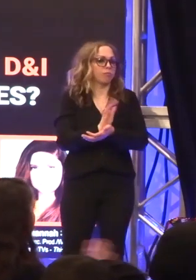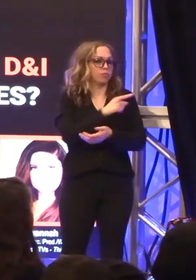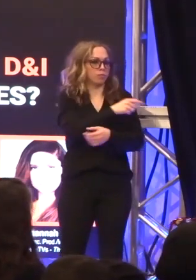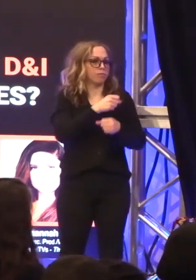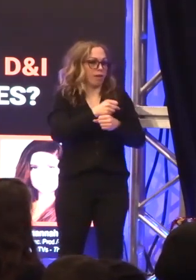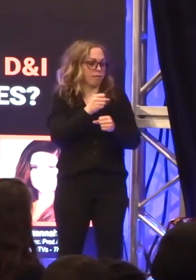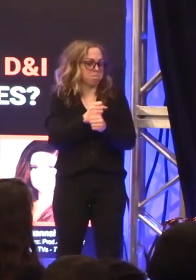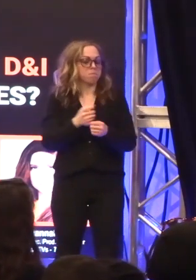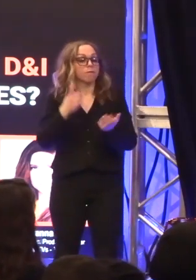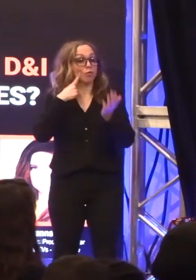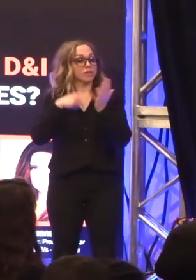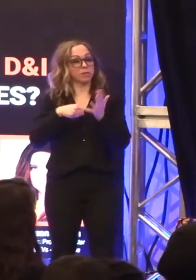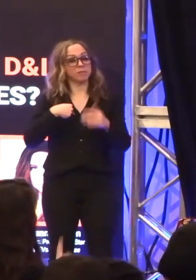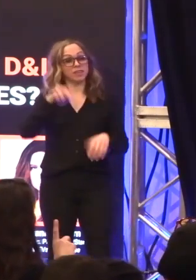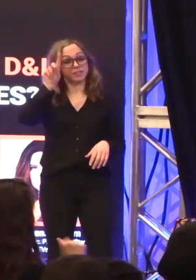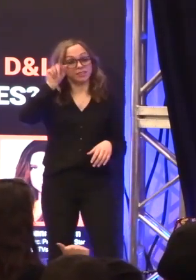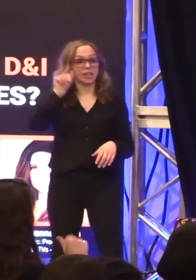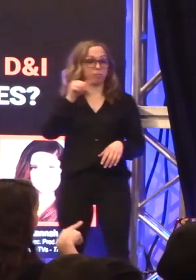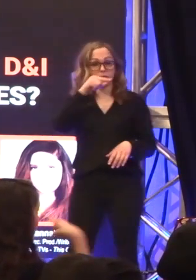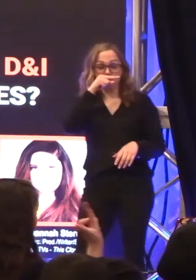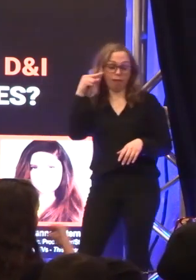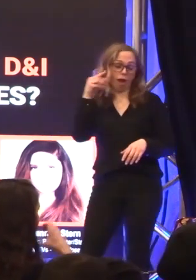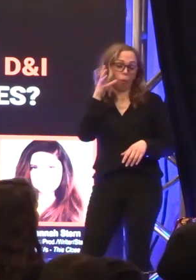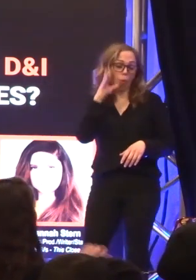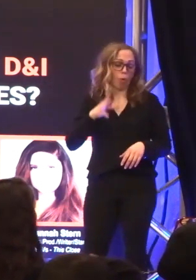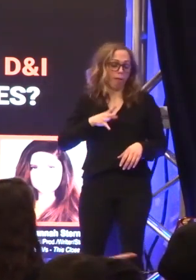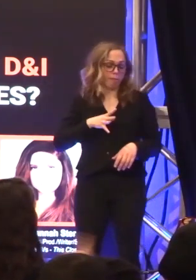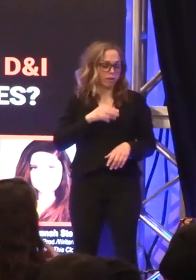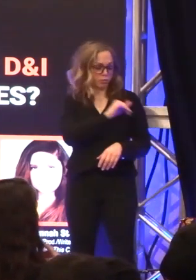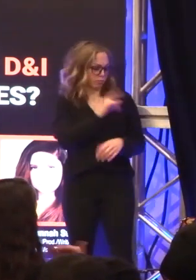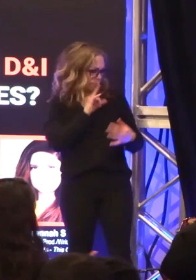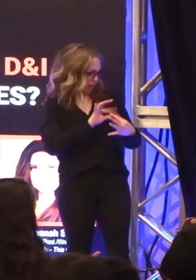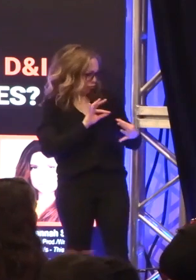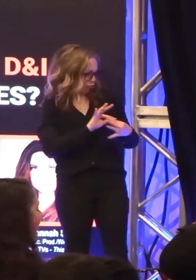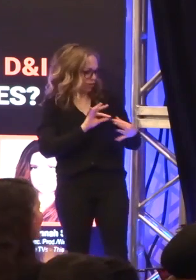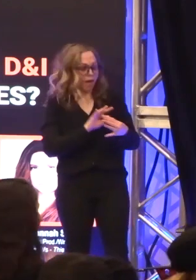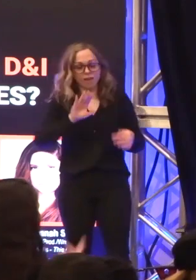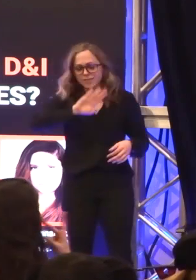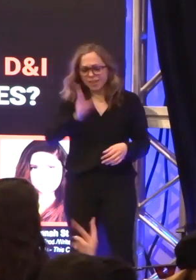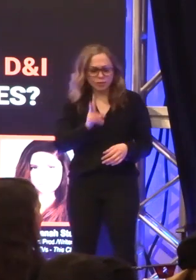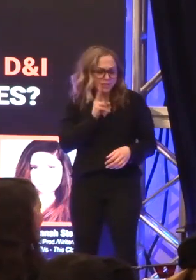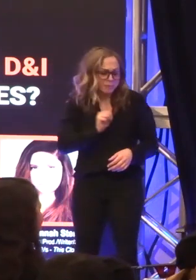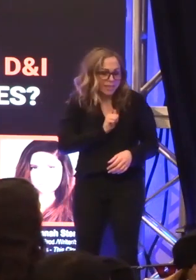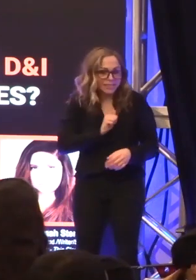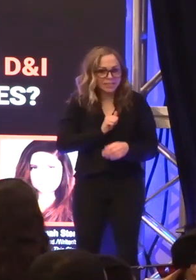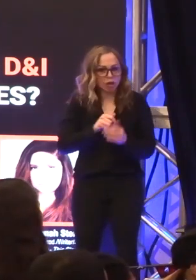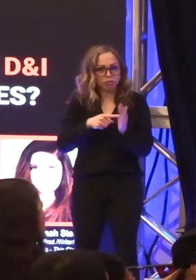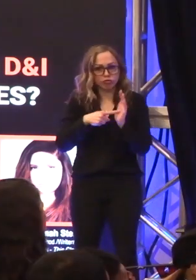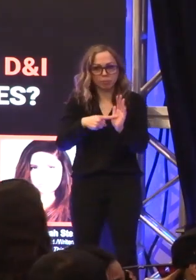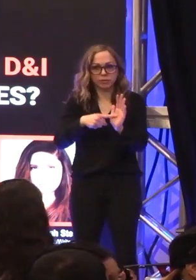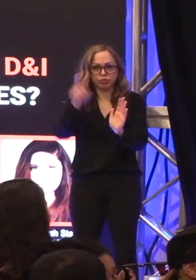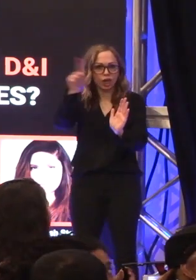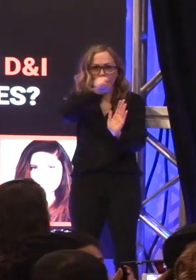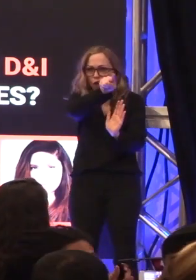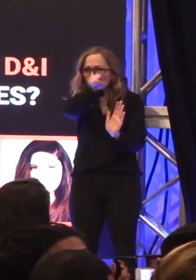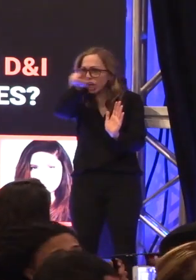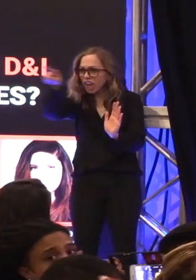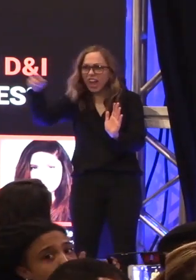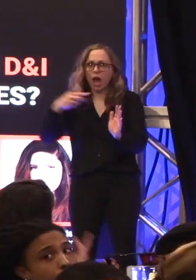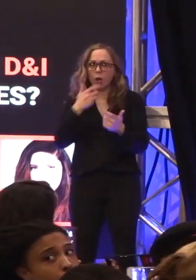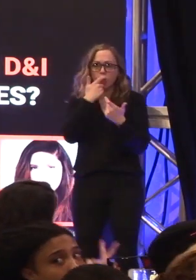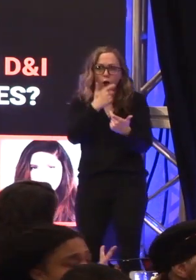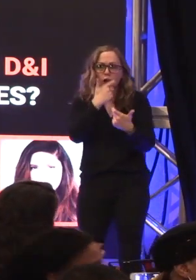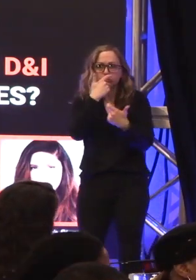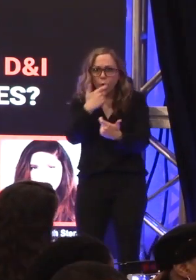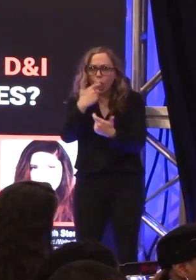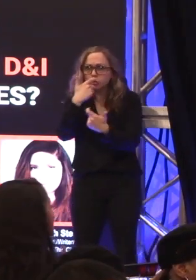So I find that as a disabled Black woman, like you said earlier, I have never seen myself represented. So often when we see these